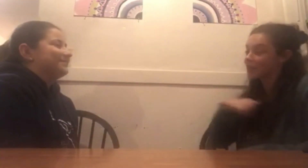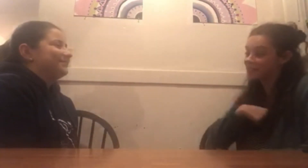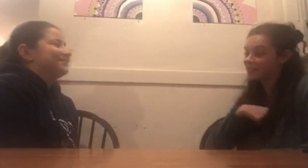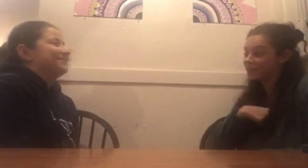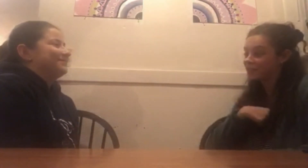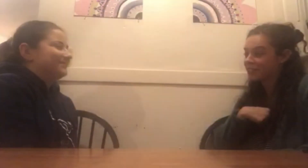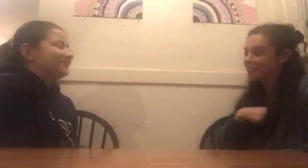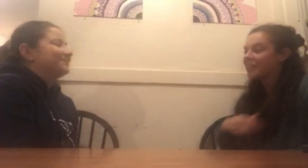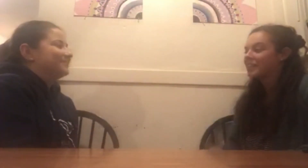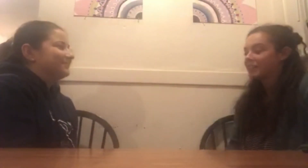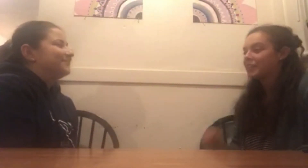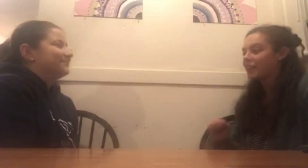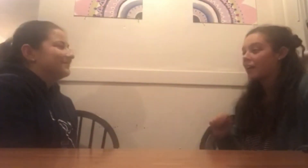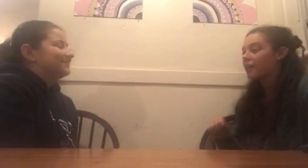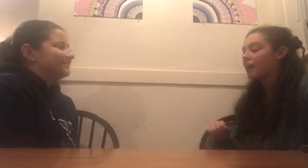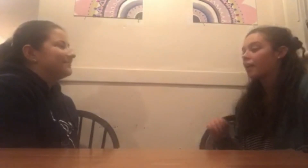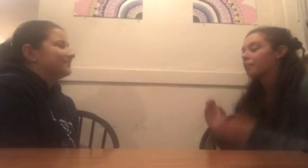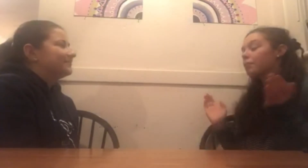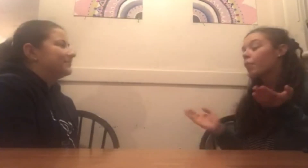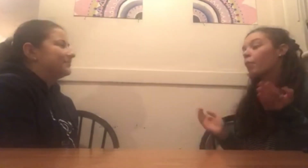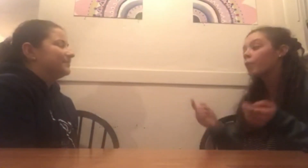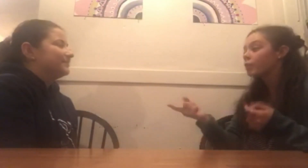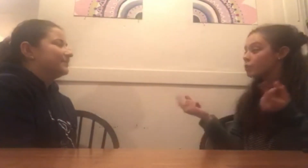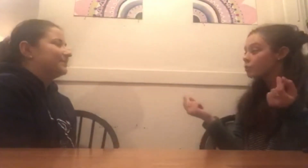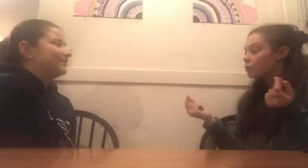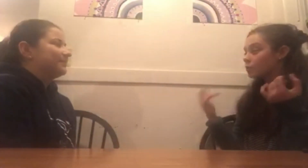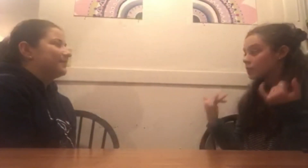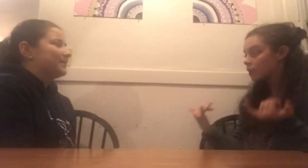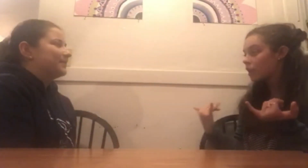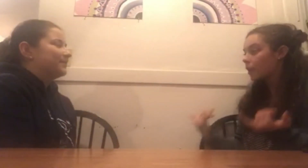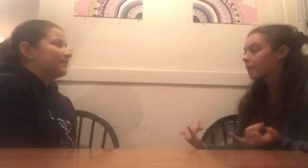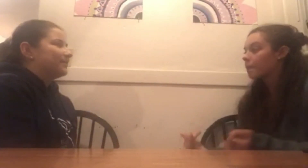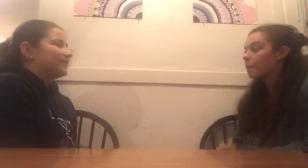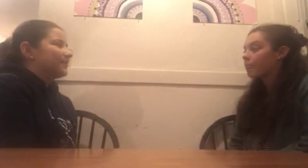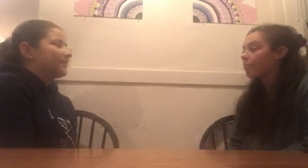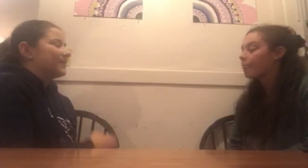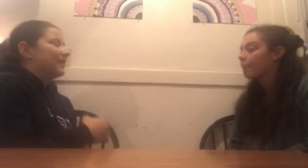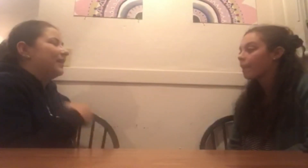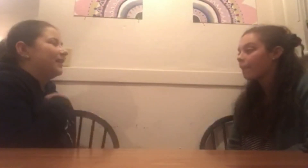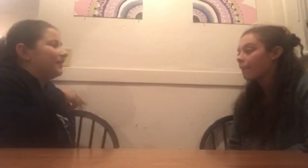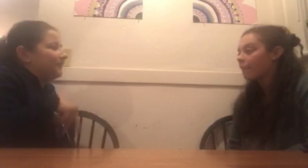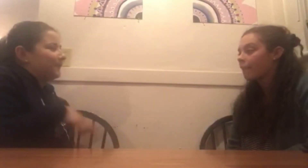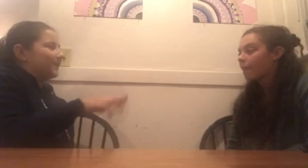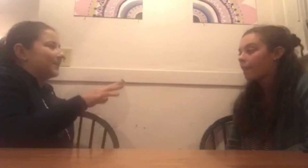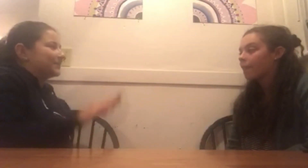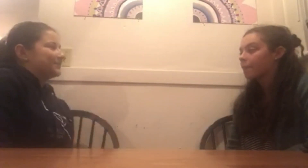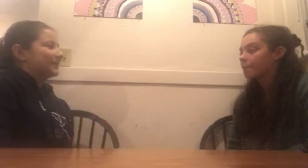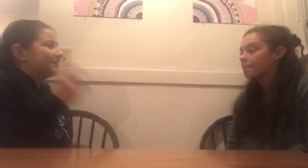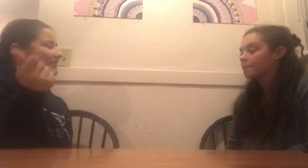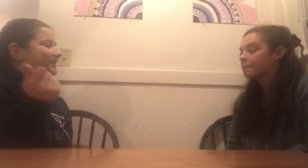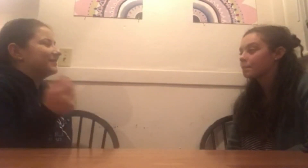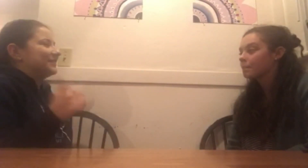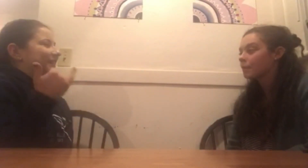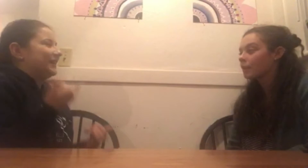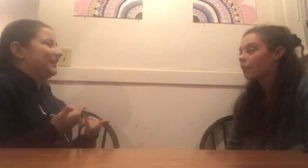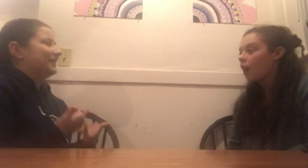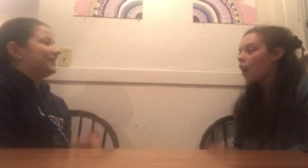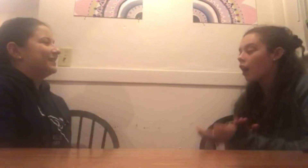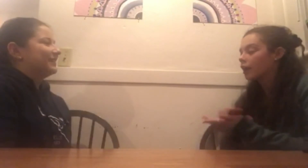myself. Yeah. What did you do today? I walked my dog today.